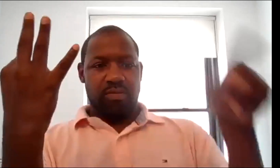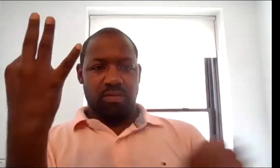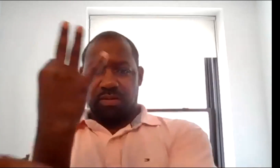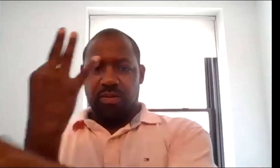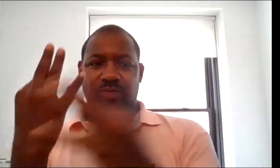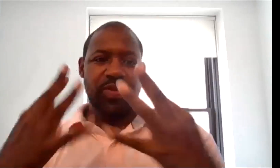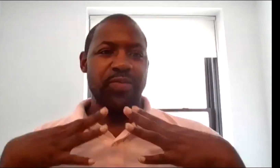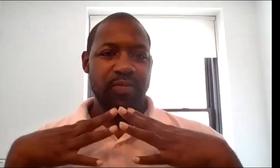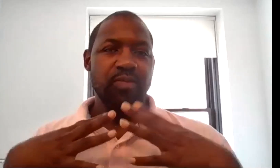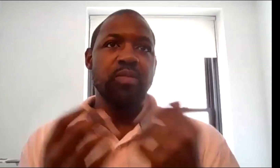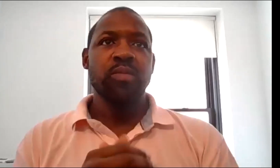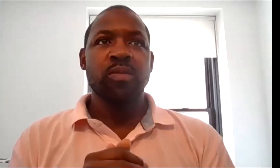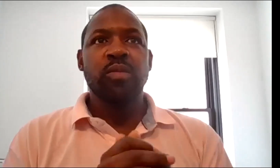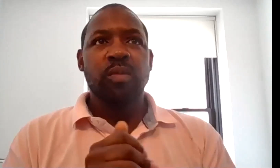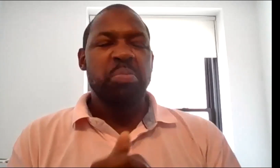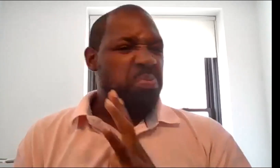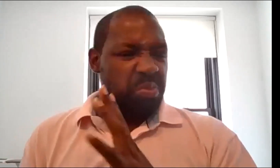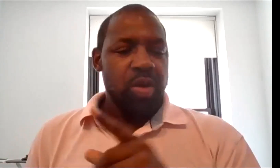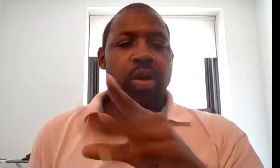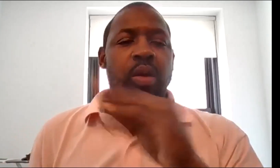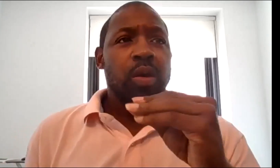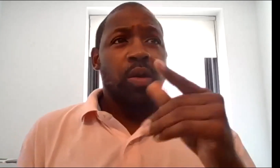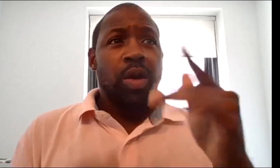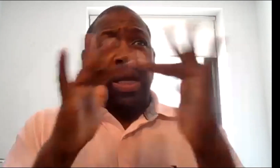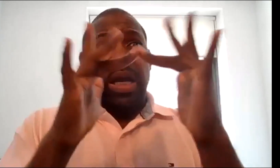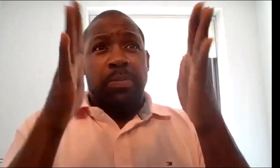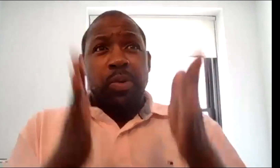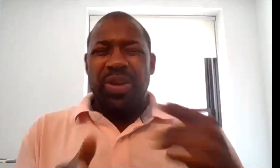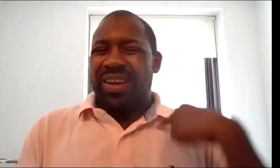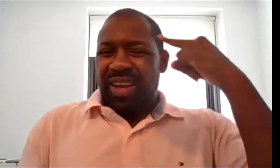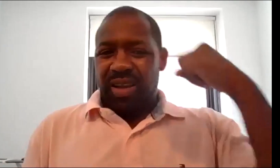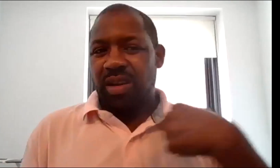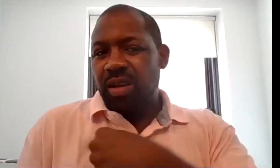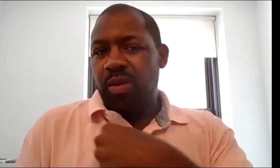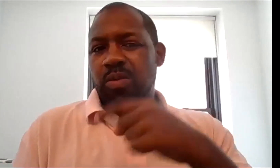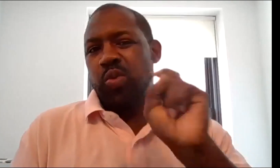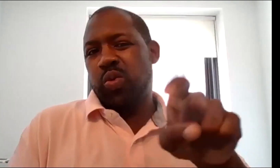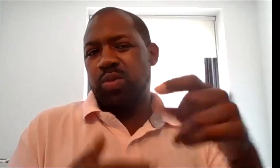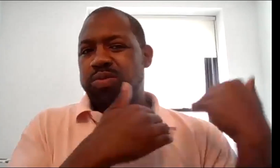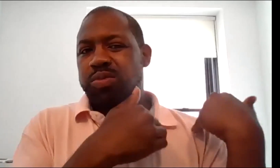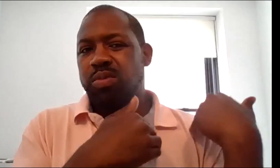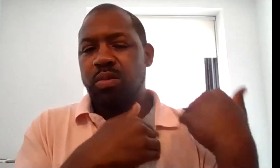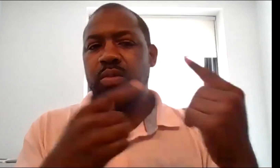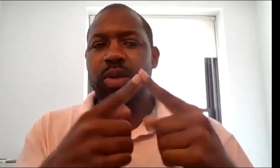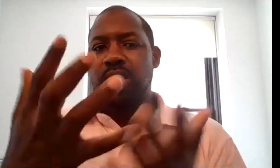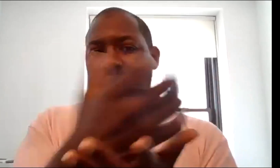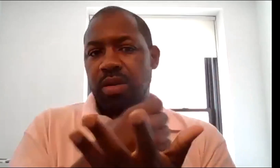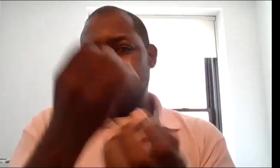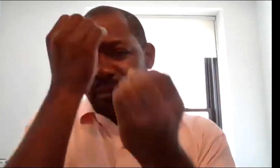she goes on vacation Friday to Friday. So we'll get it out before that. As far as a contact person, yeah, we